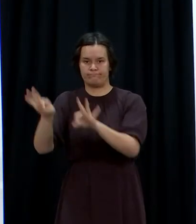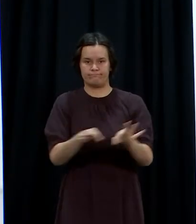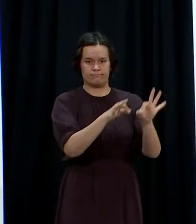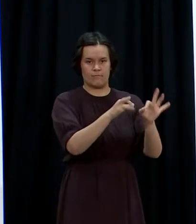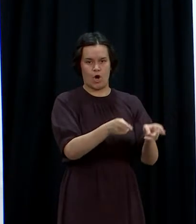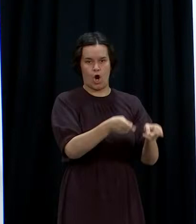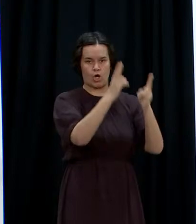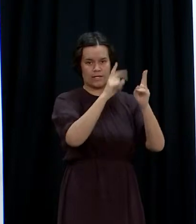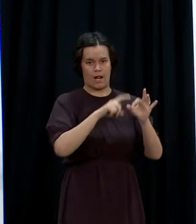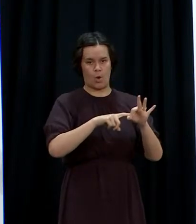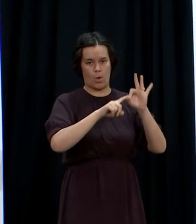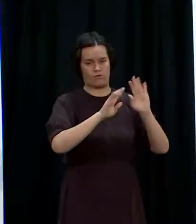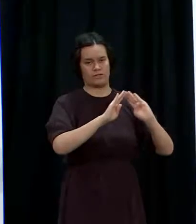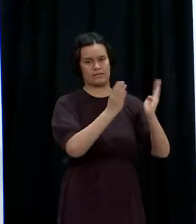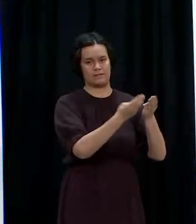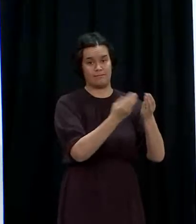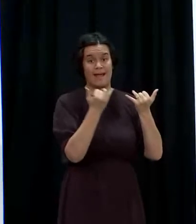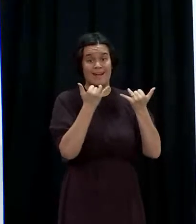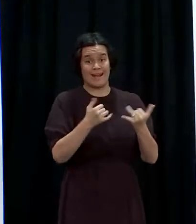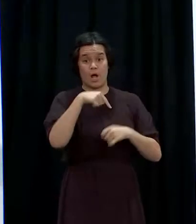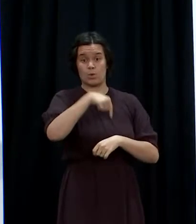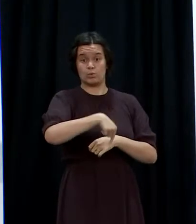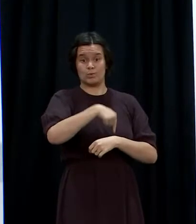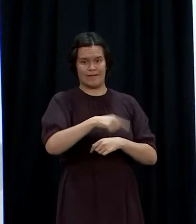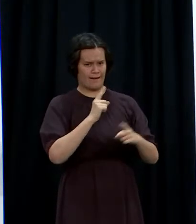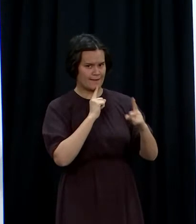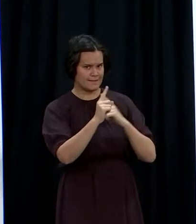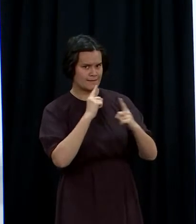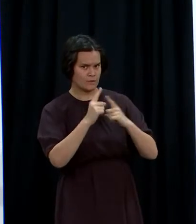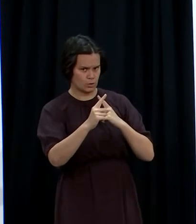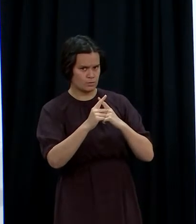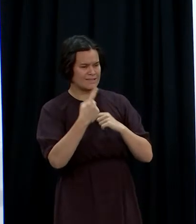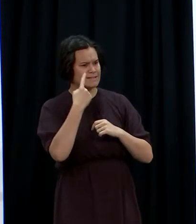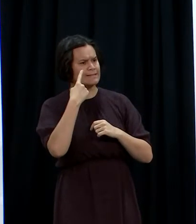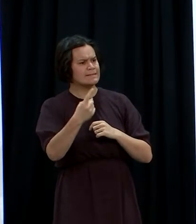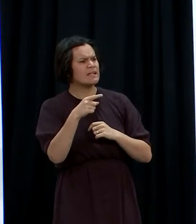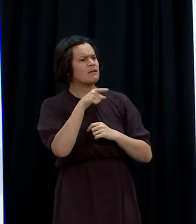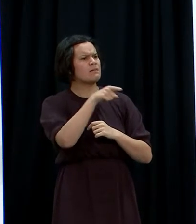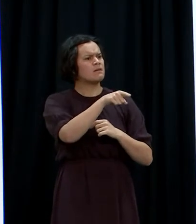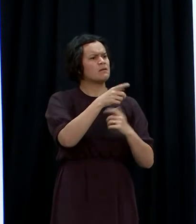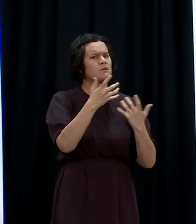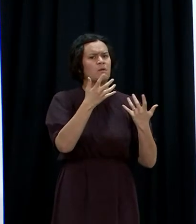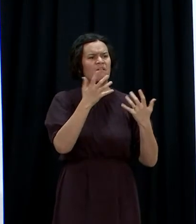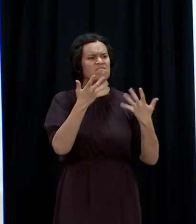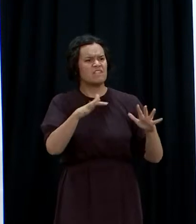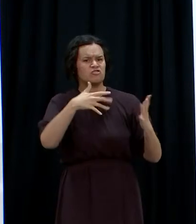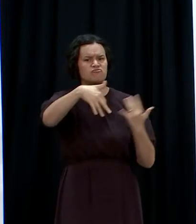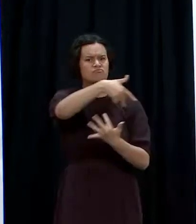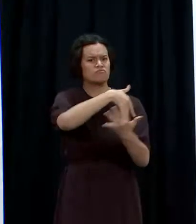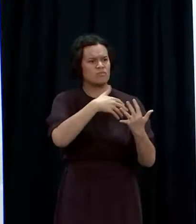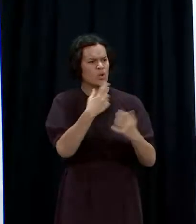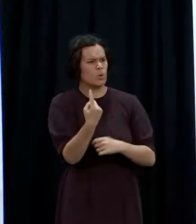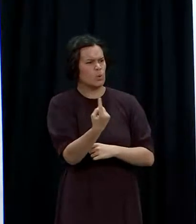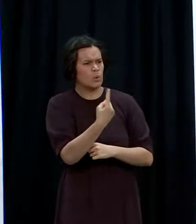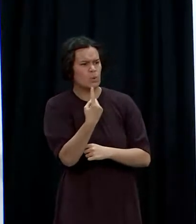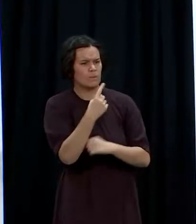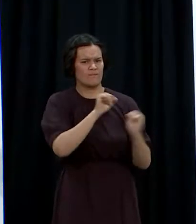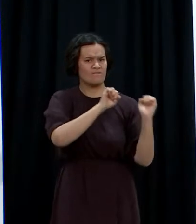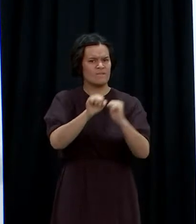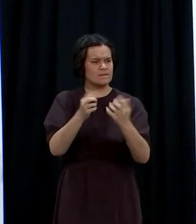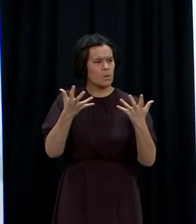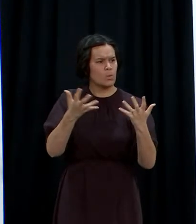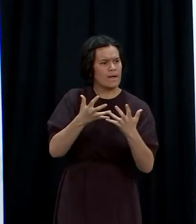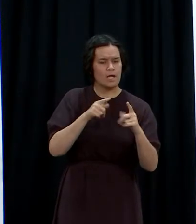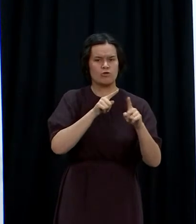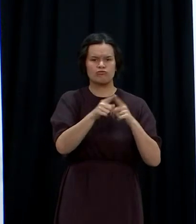Public Health will today interview the case to determine if there are any known links to cases or exposure events. This